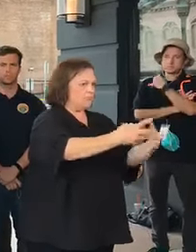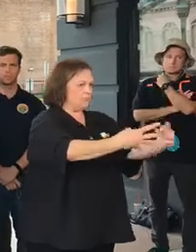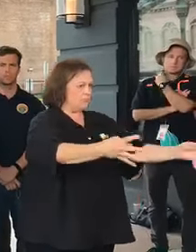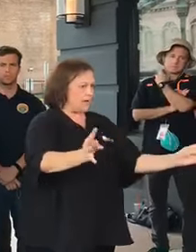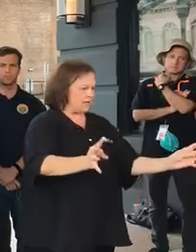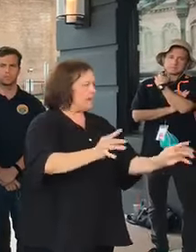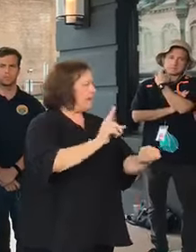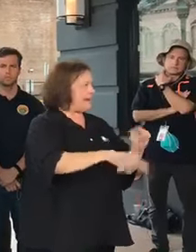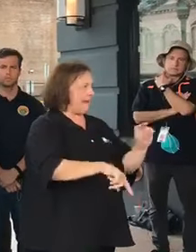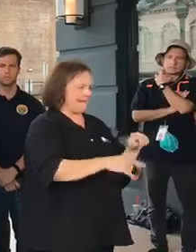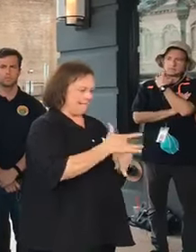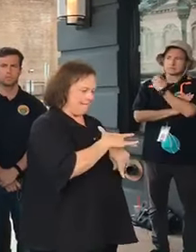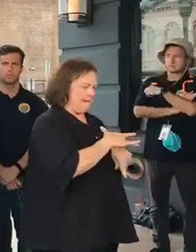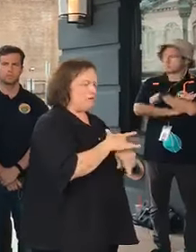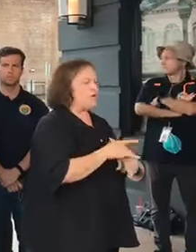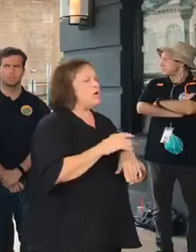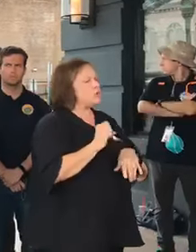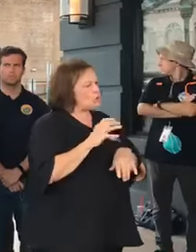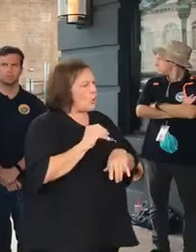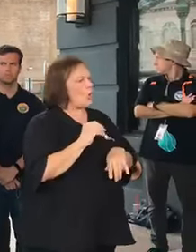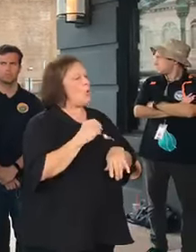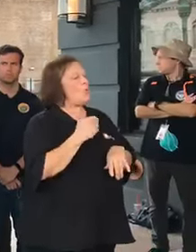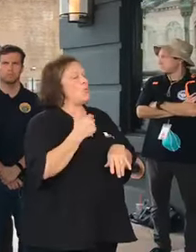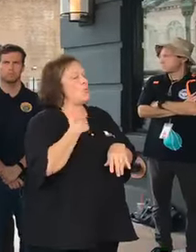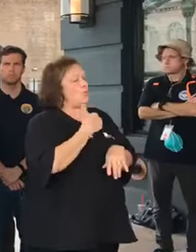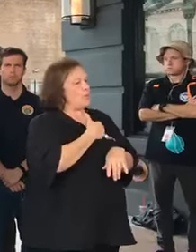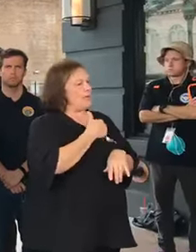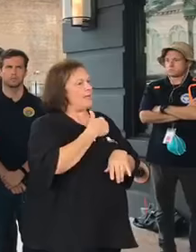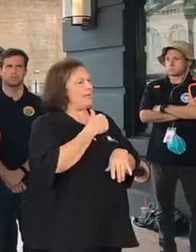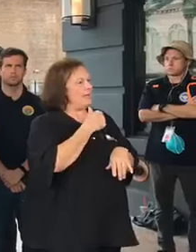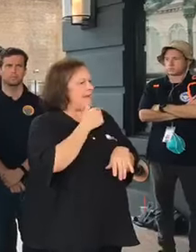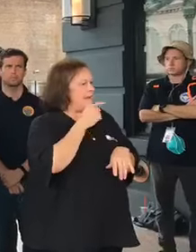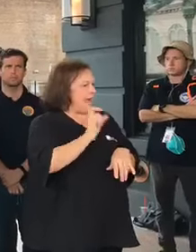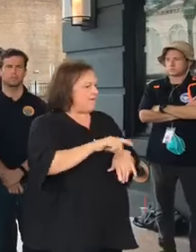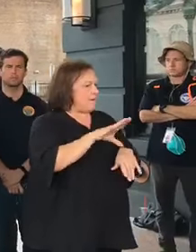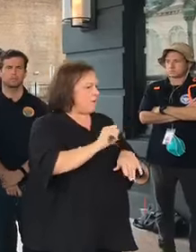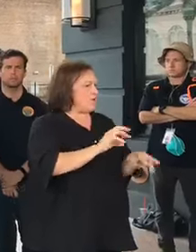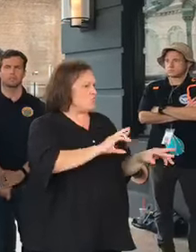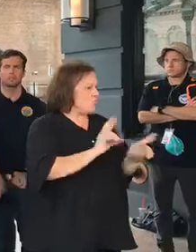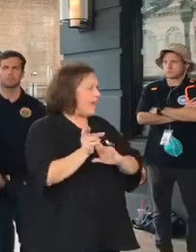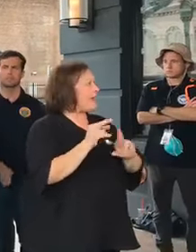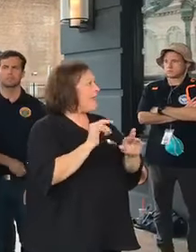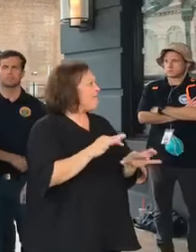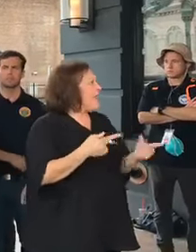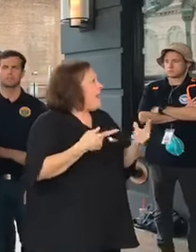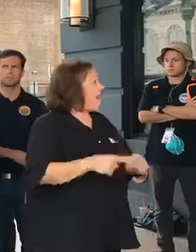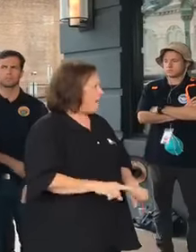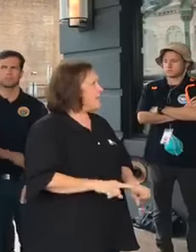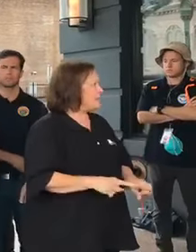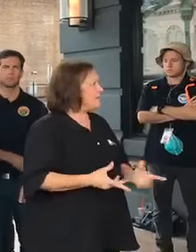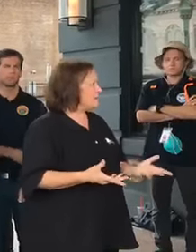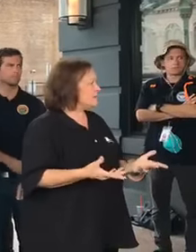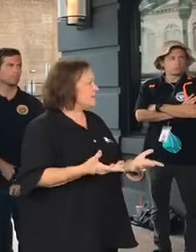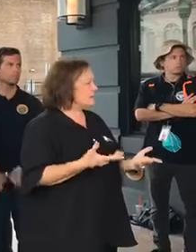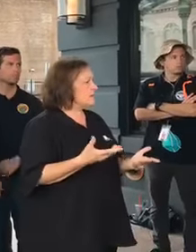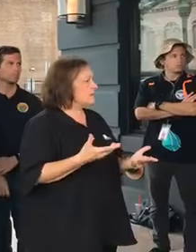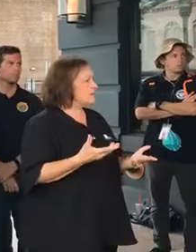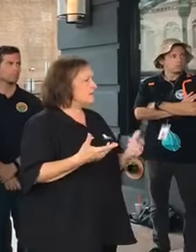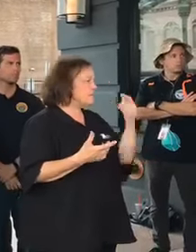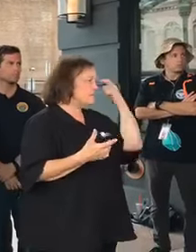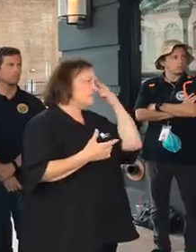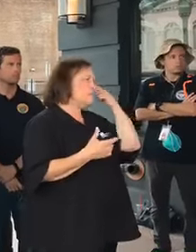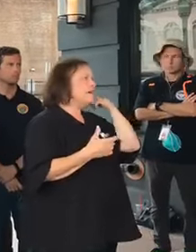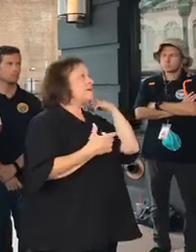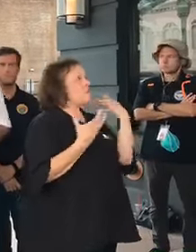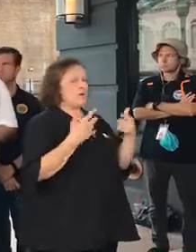want, but our job is to prepare for and answer to disasters when they happen, and then mitigate the potential impact, and that's what we're doing right now.